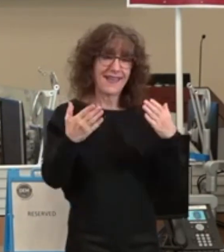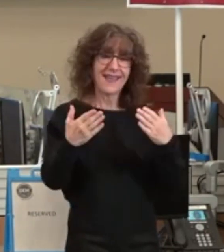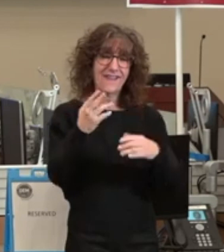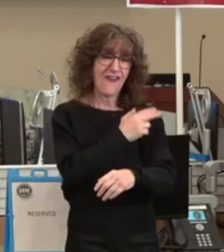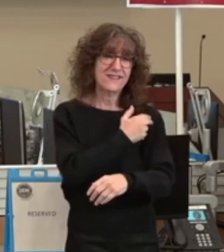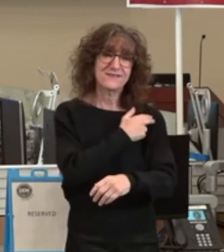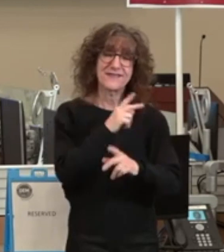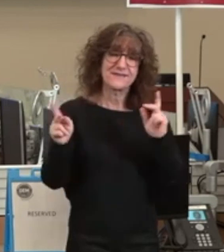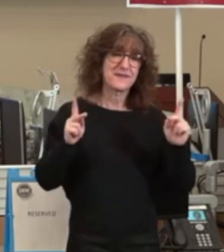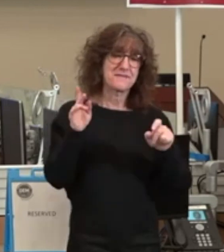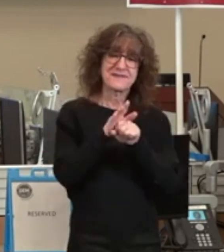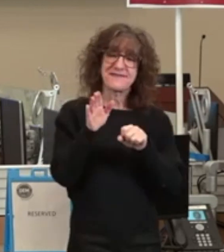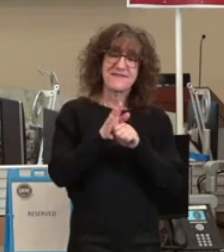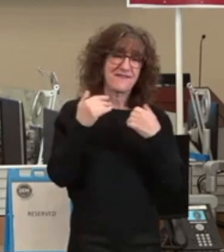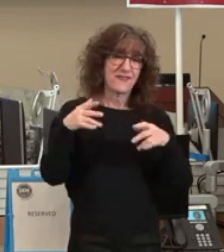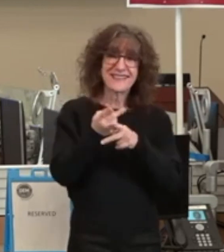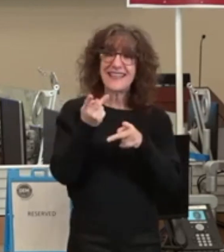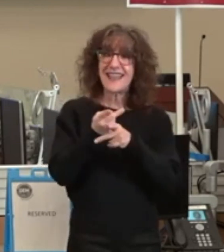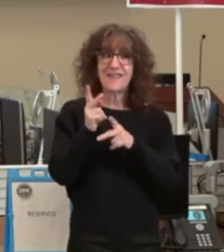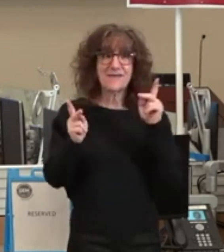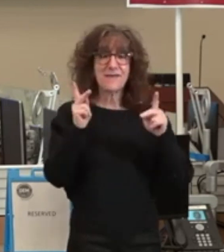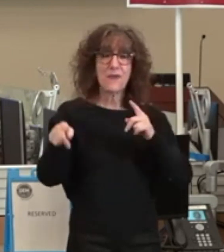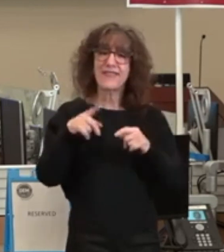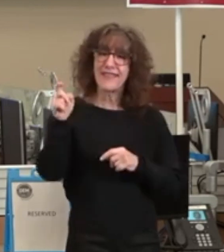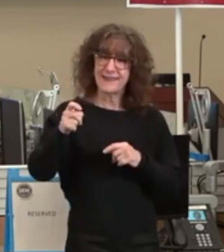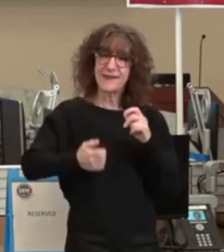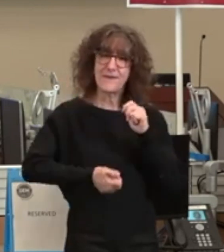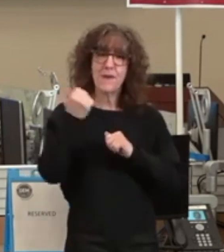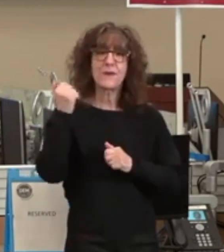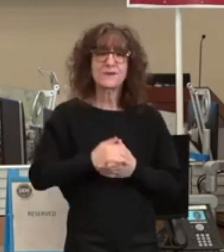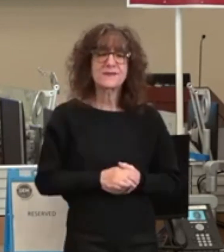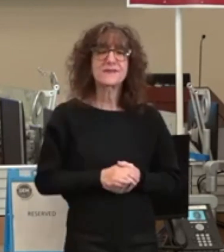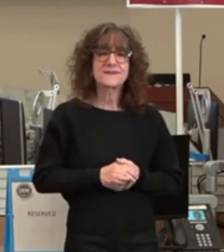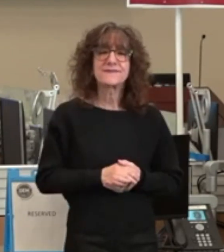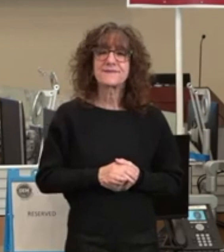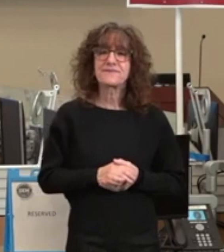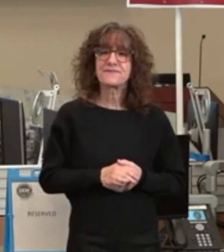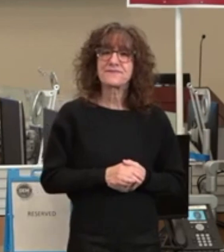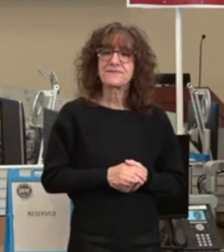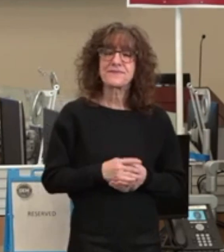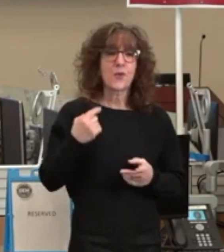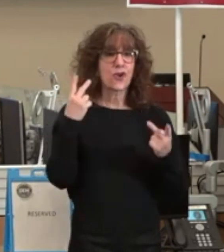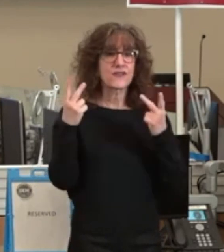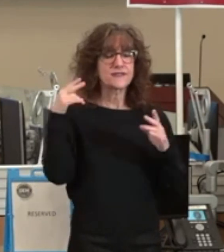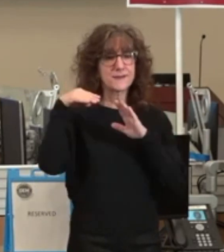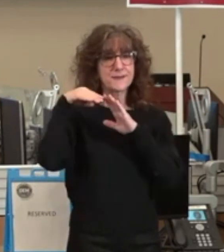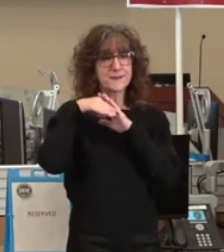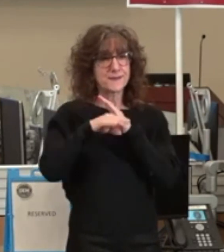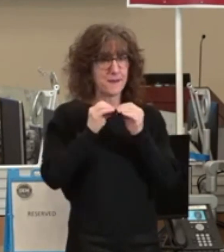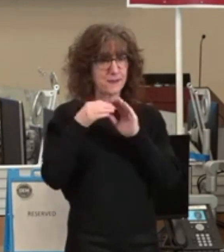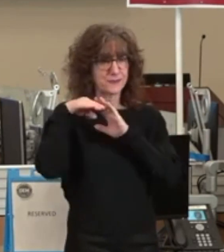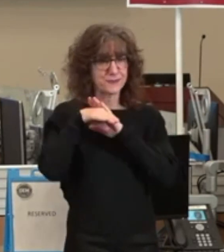hospital partners enough for taking care of our residents when they needed them the most. While we're seeing declines in our